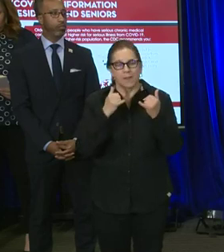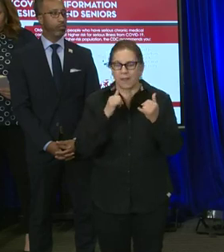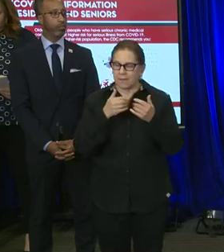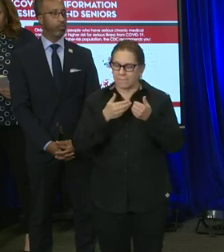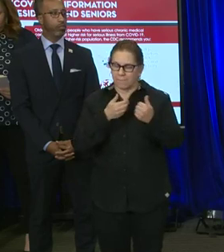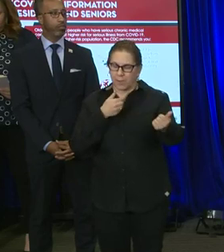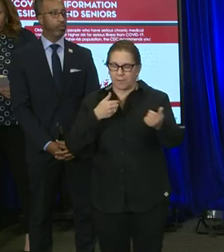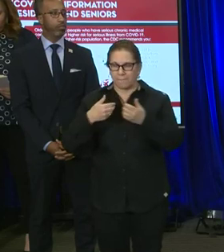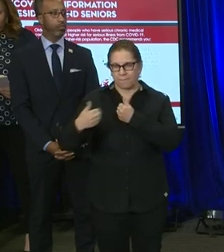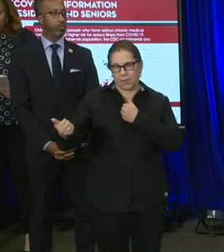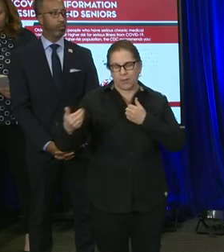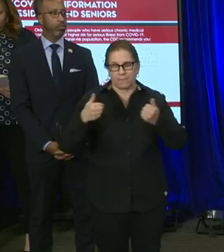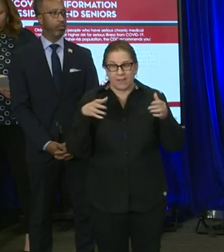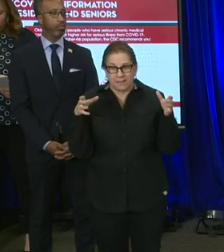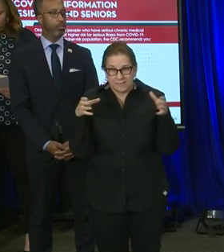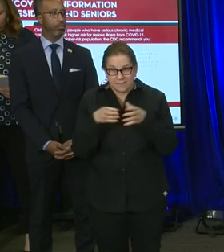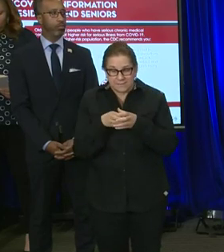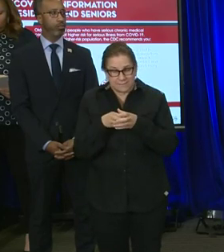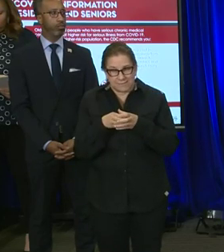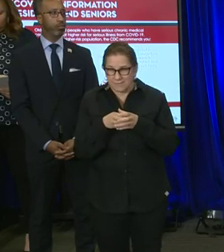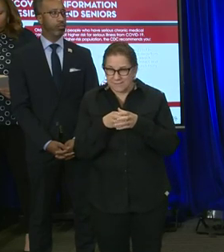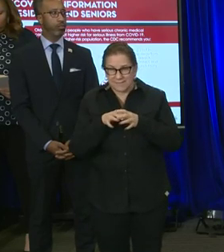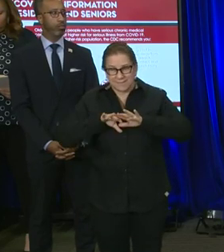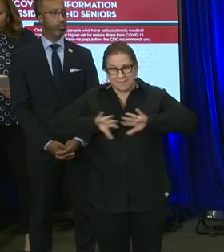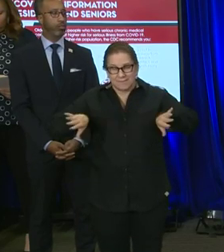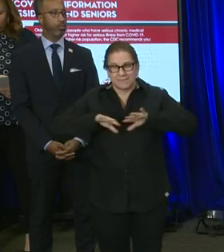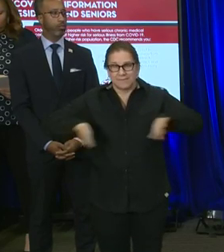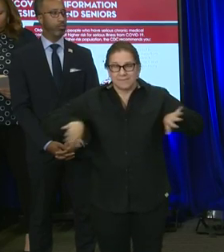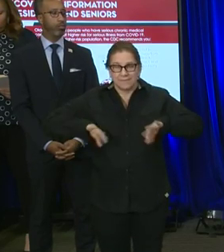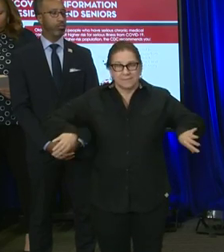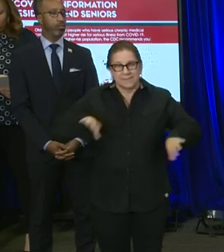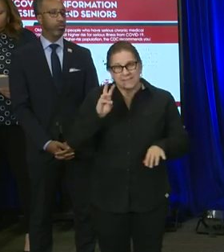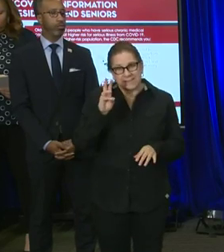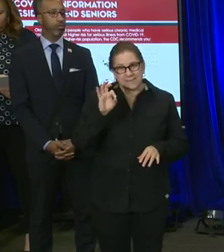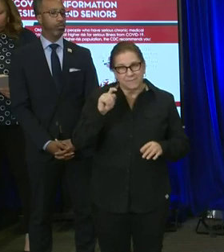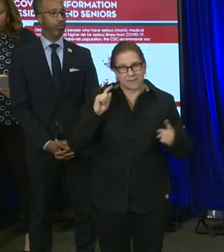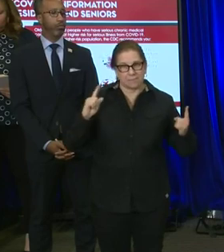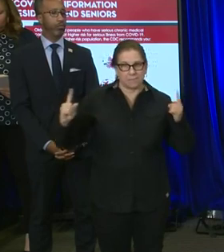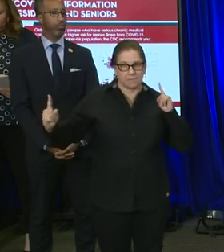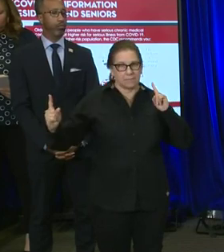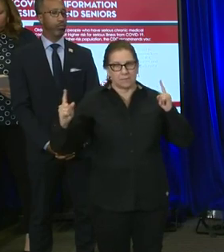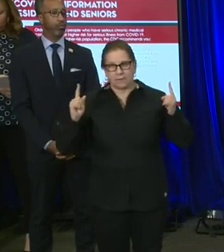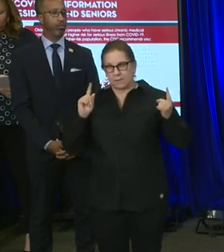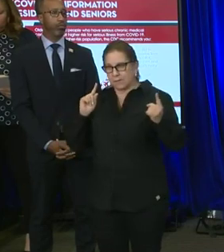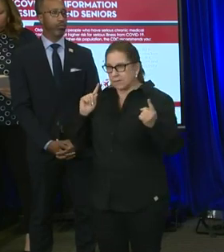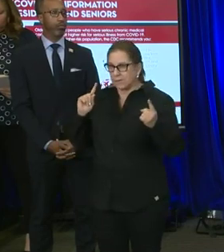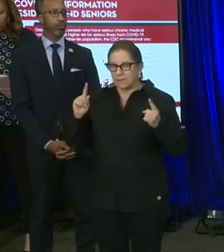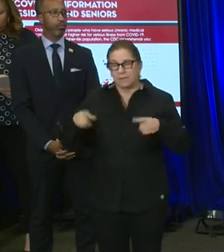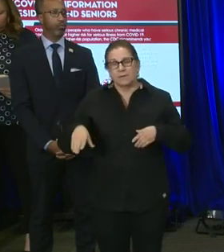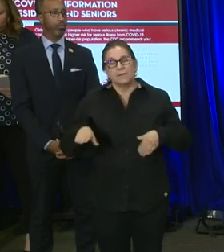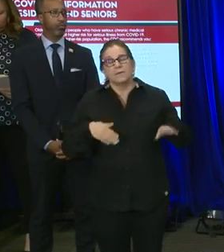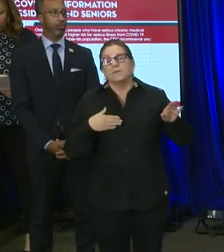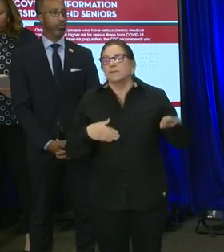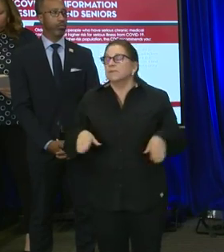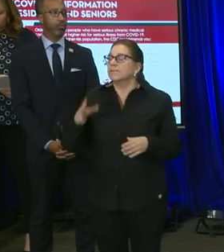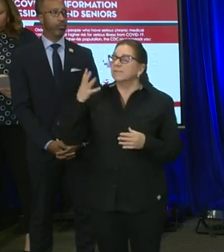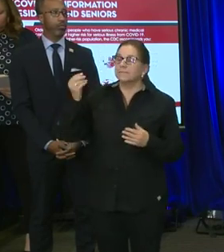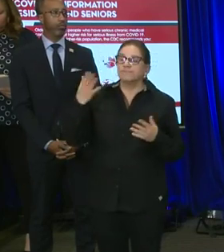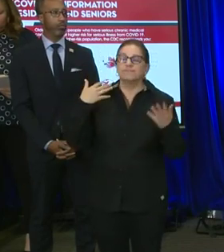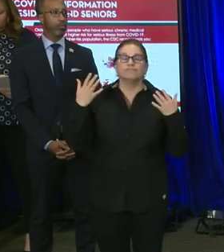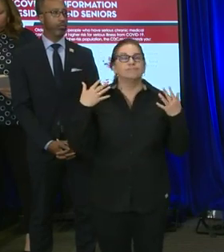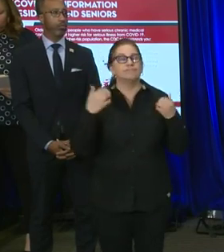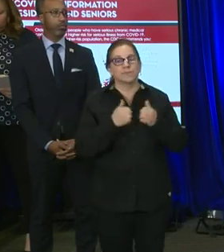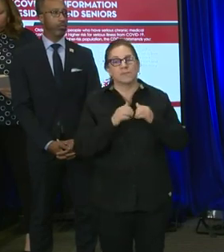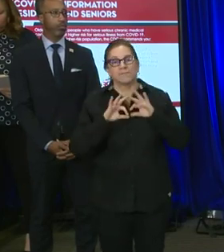standing 6 feet apart and enjoying these spaces only with members of your immediate family and not with other kinds of